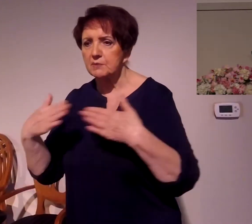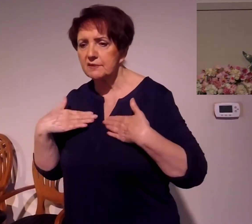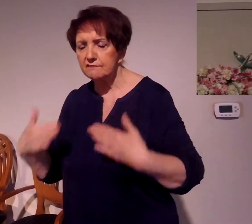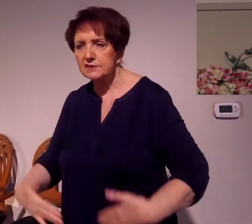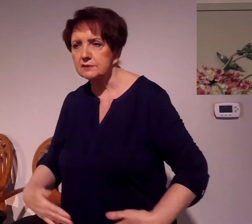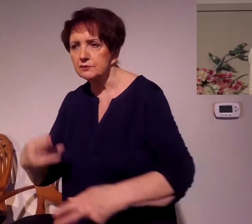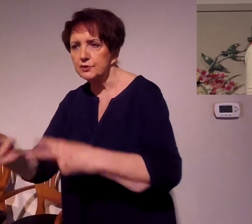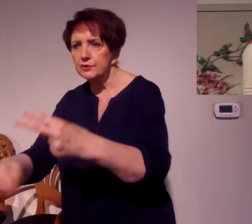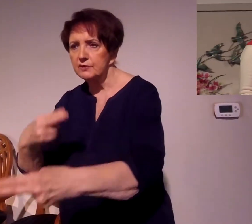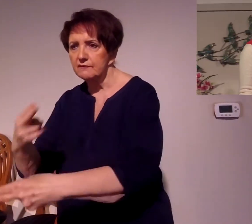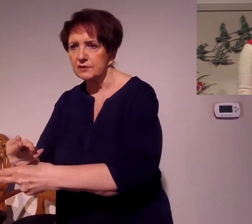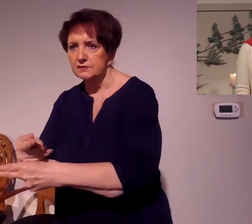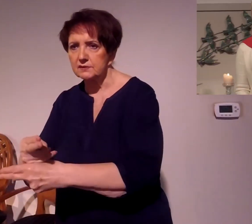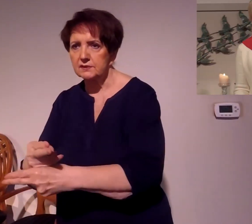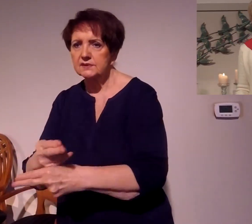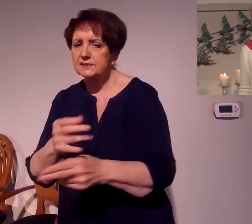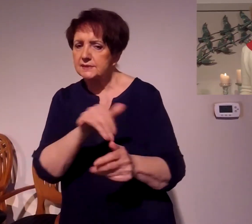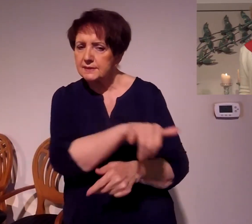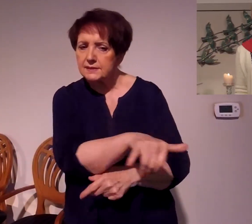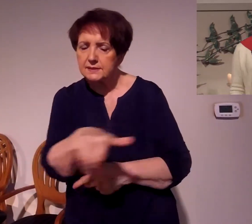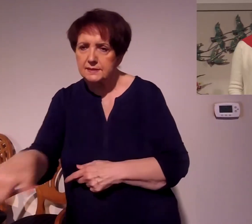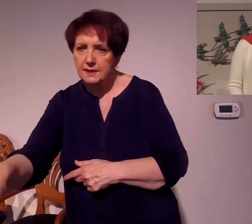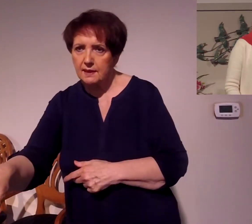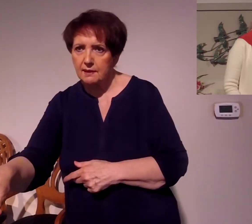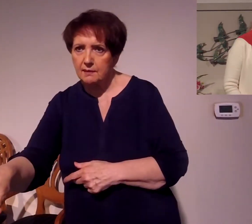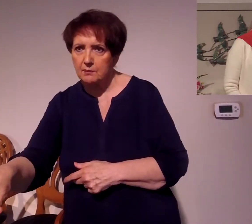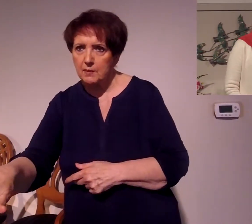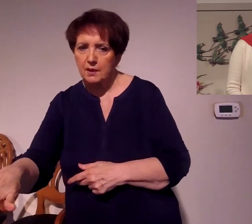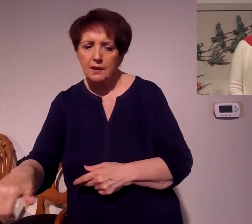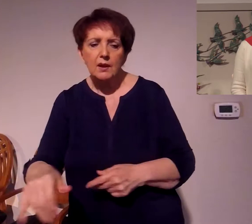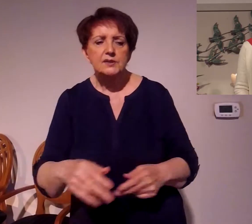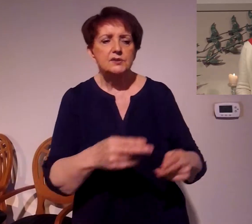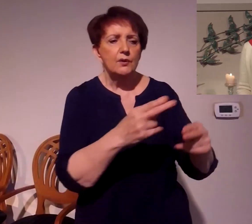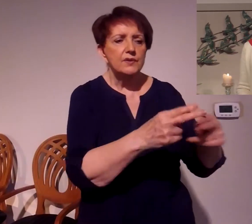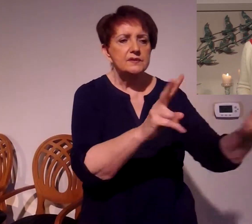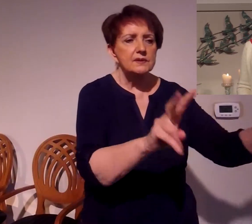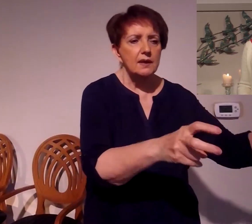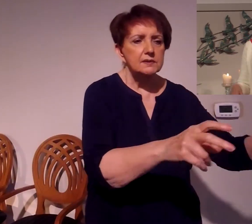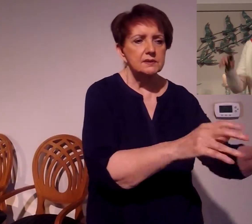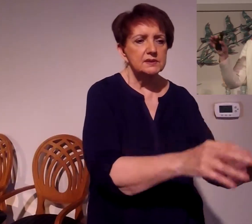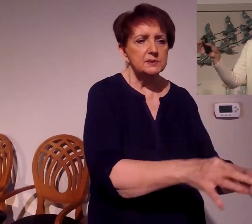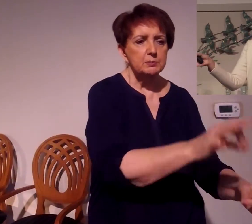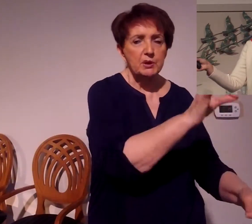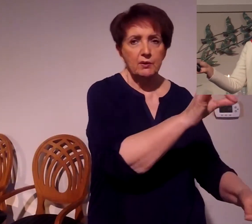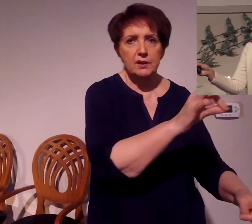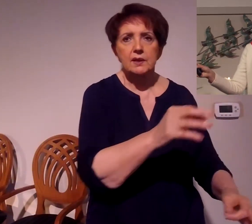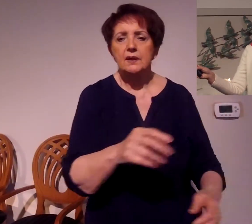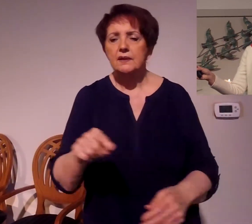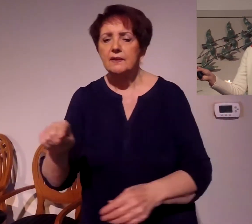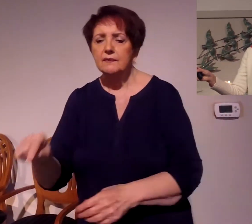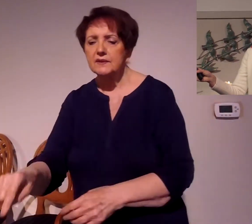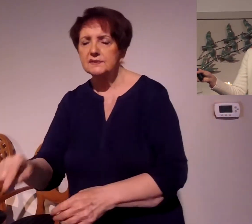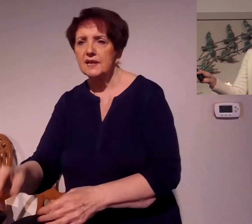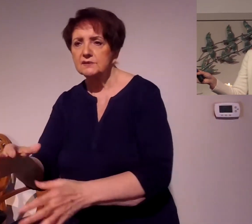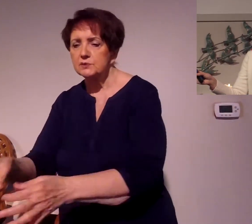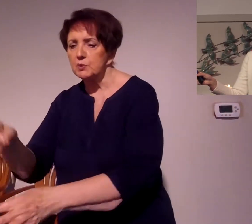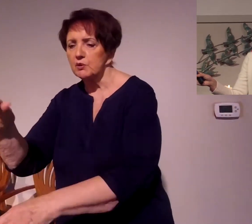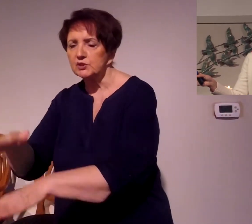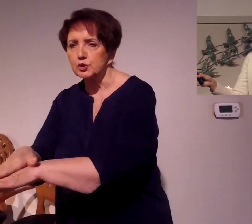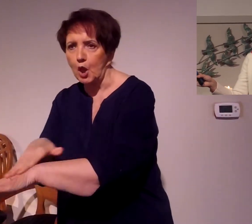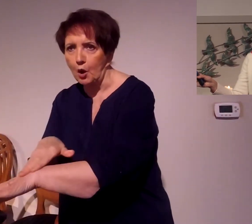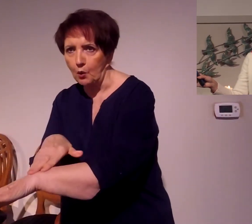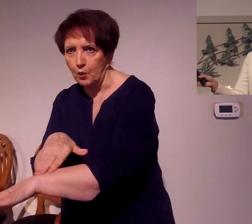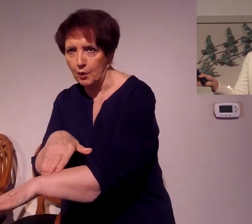continuum, not two separate things. So we could call one side spirit and the other side spirit slowed.